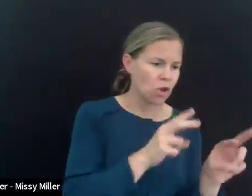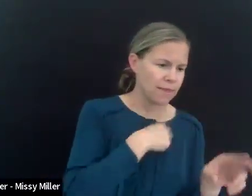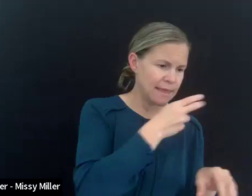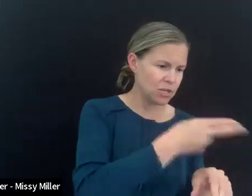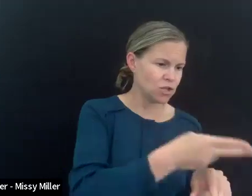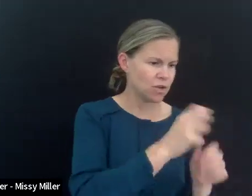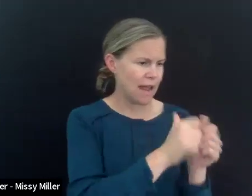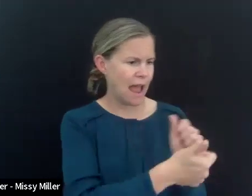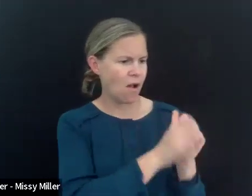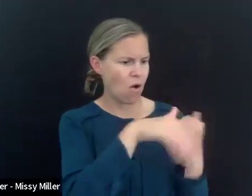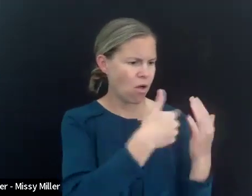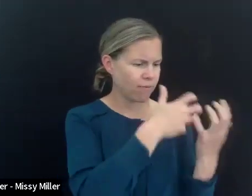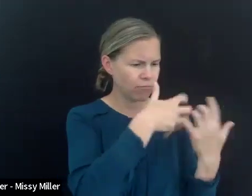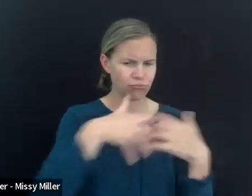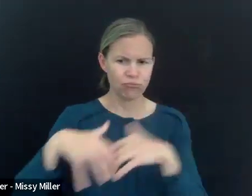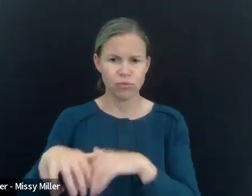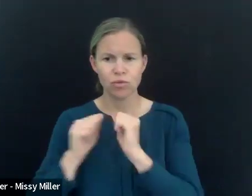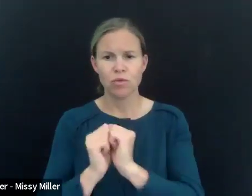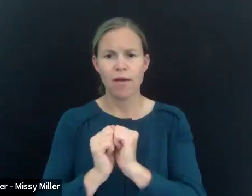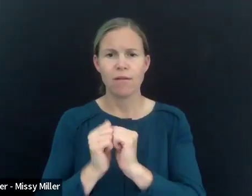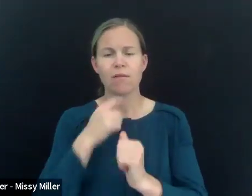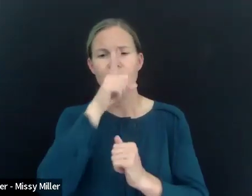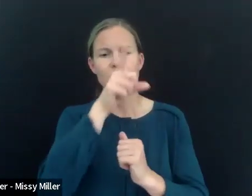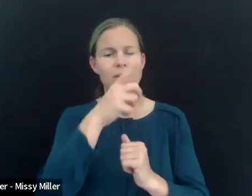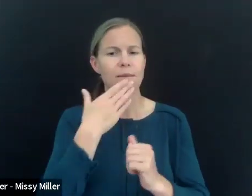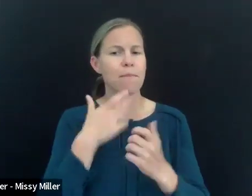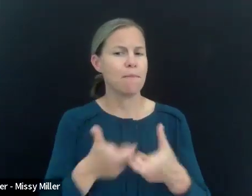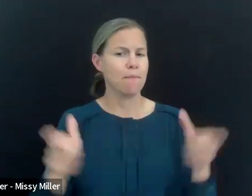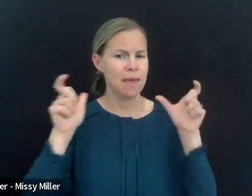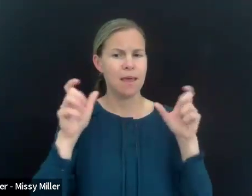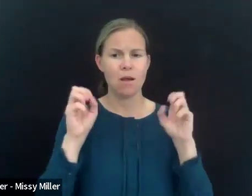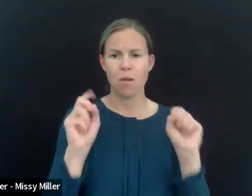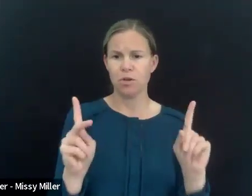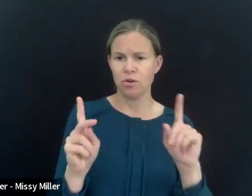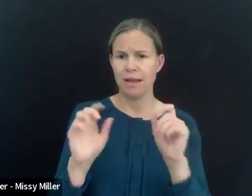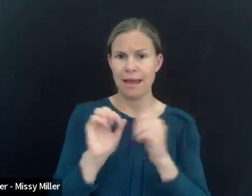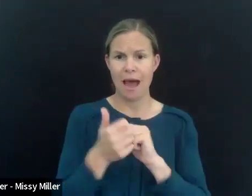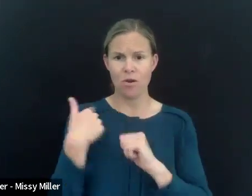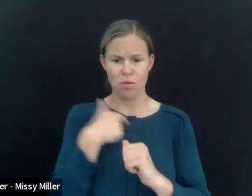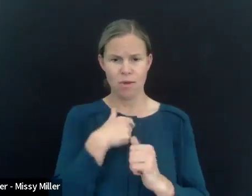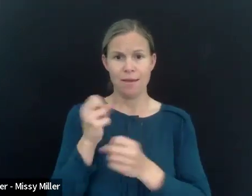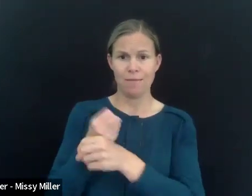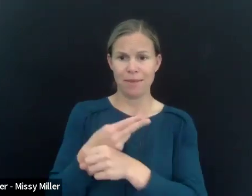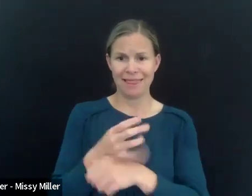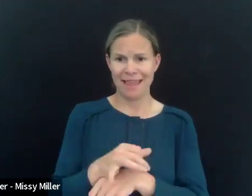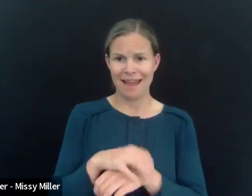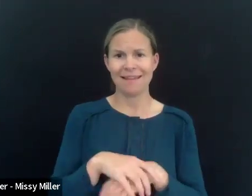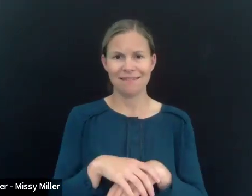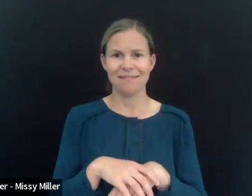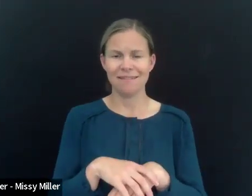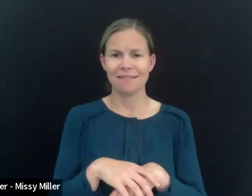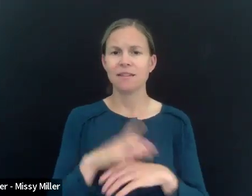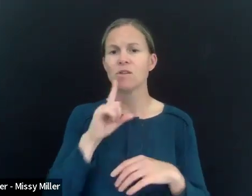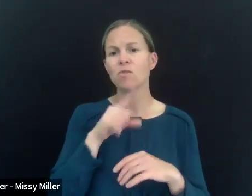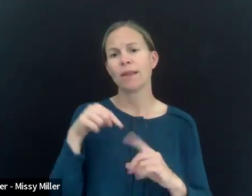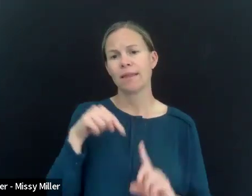lined up, I think it's a real opportunity to then see how might we counteract that. And I think, in